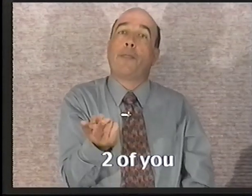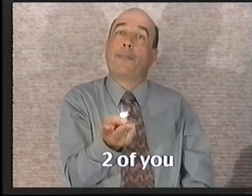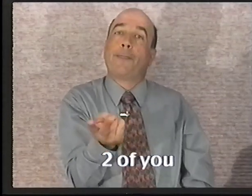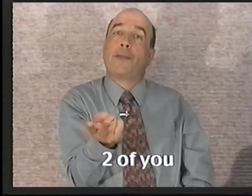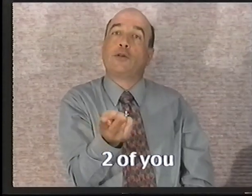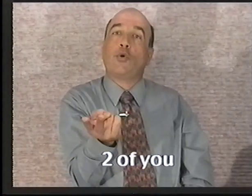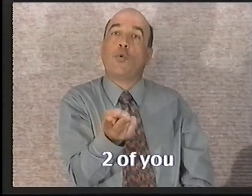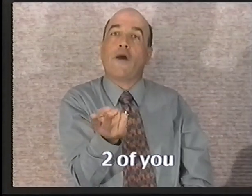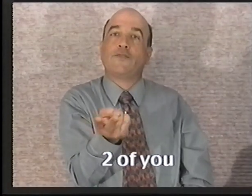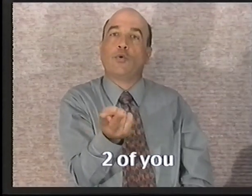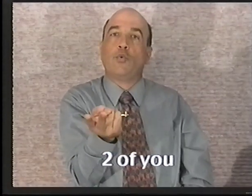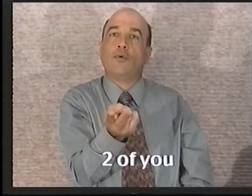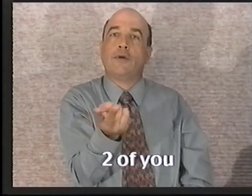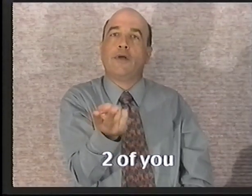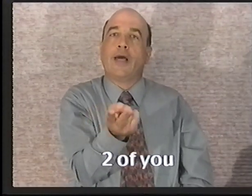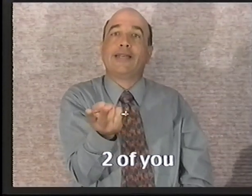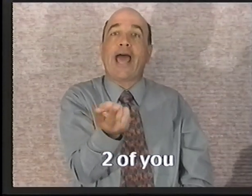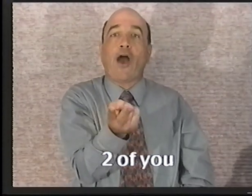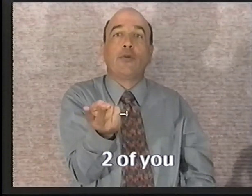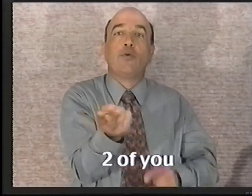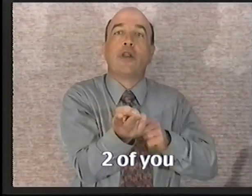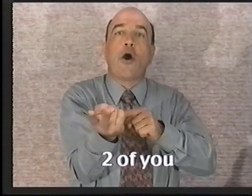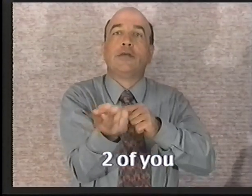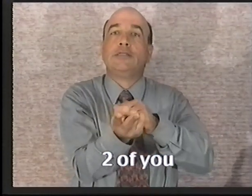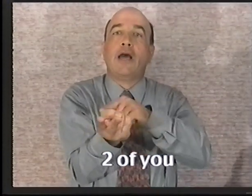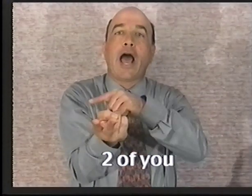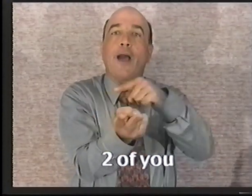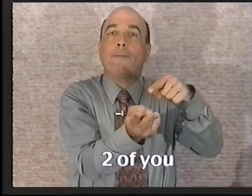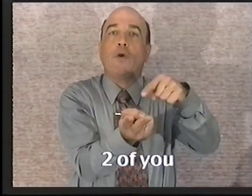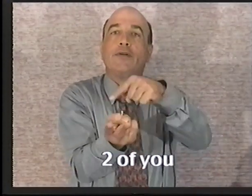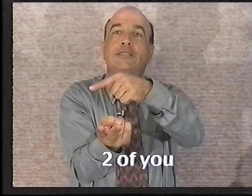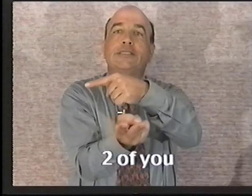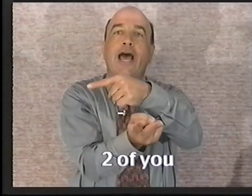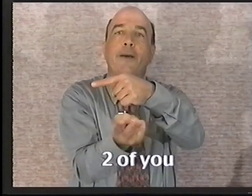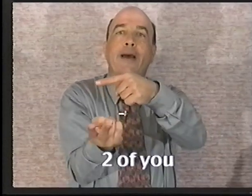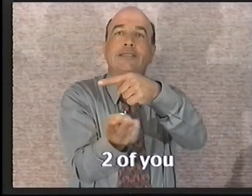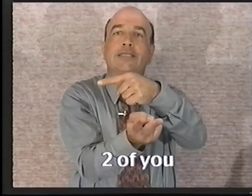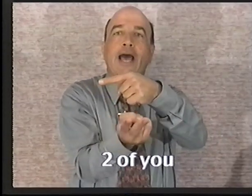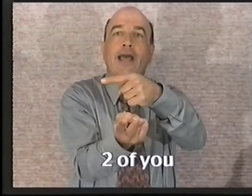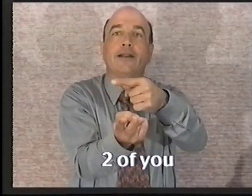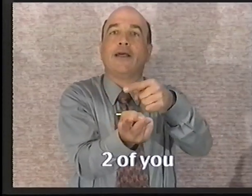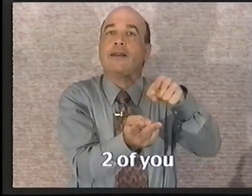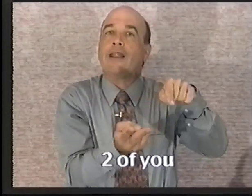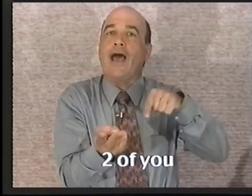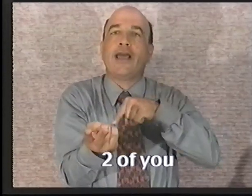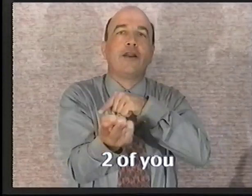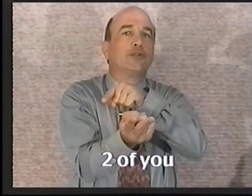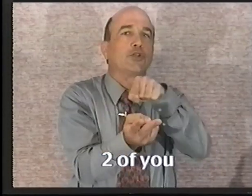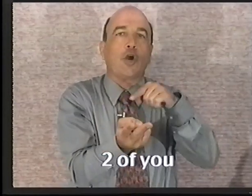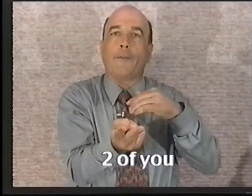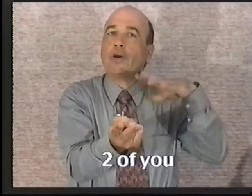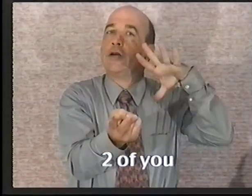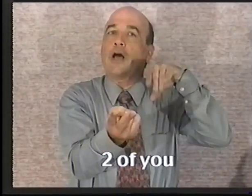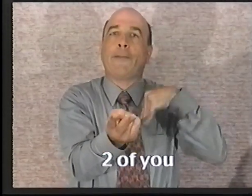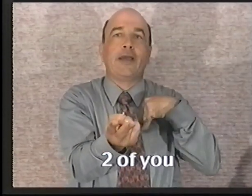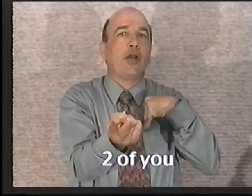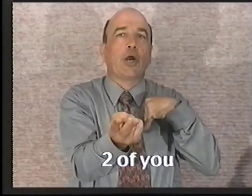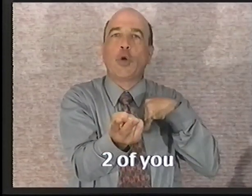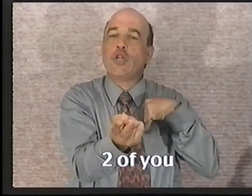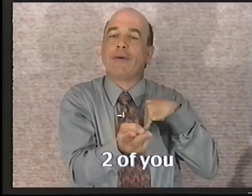The 2 of you. Now you notice I'm moving side by side, not in a circle because I'm including